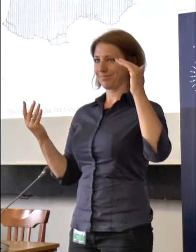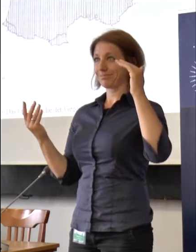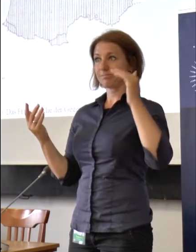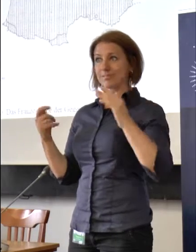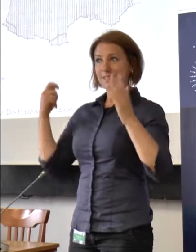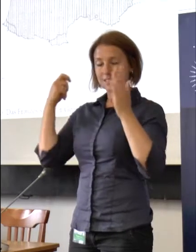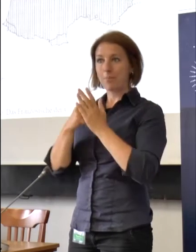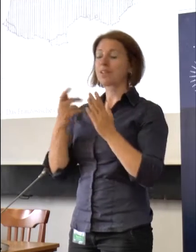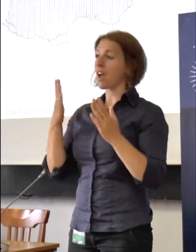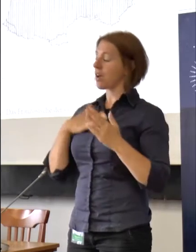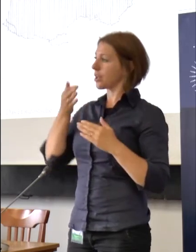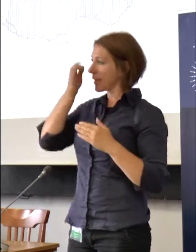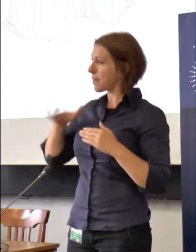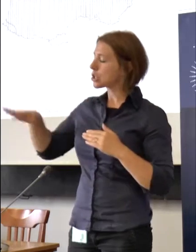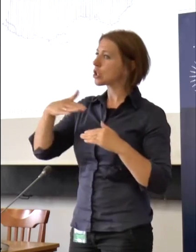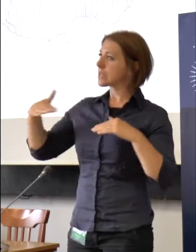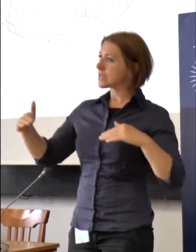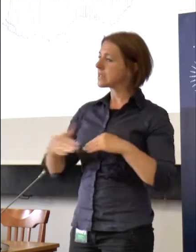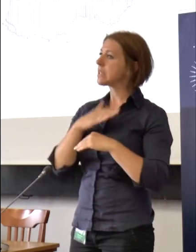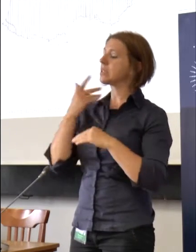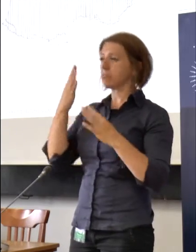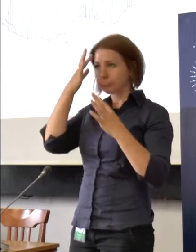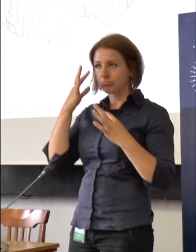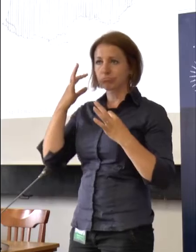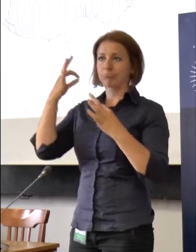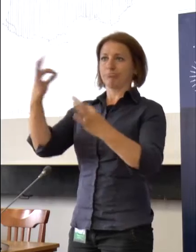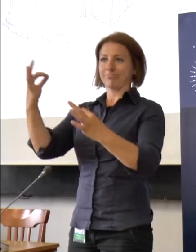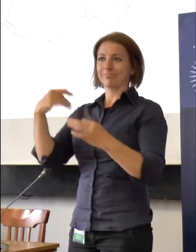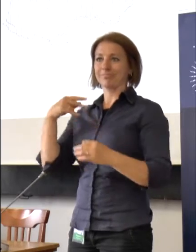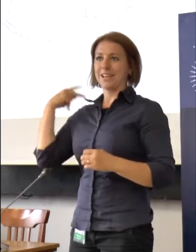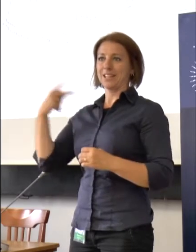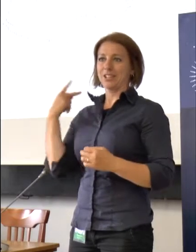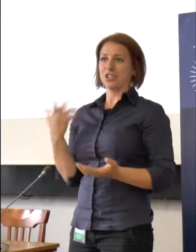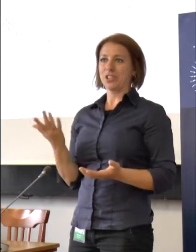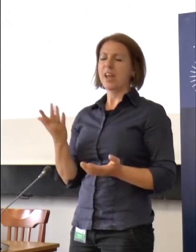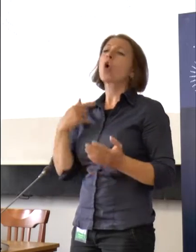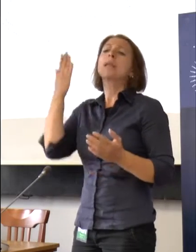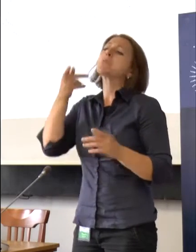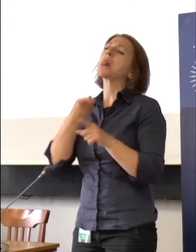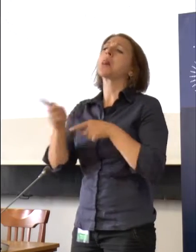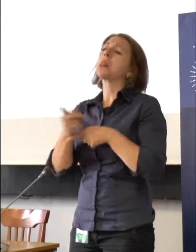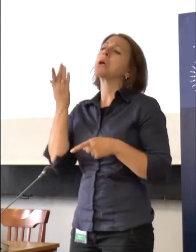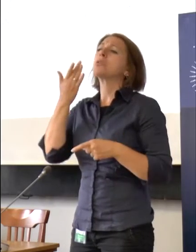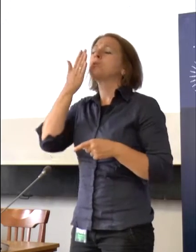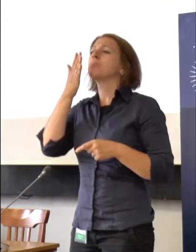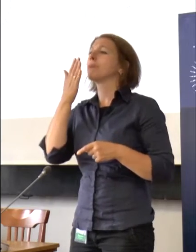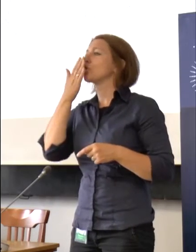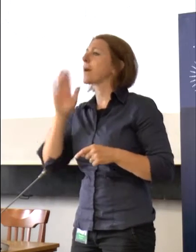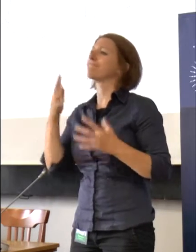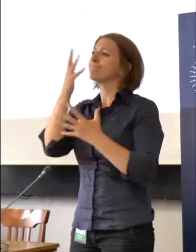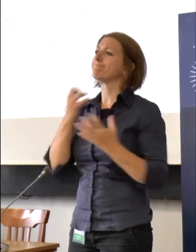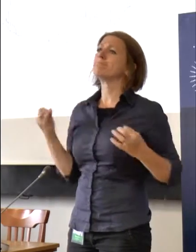course, and this, but I do not mean this ironically, and this is wonderful. So a whole nation, I think